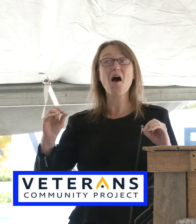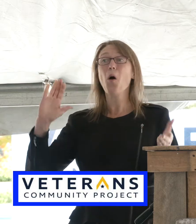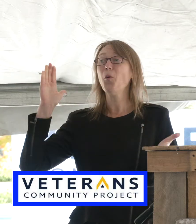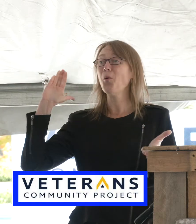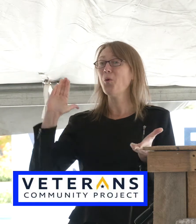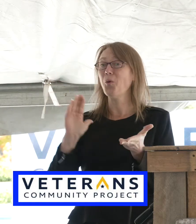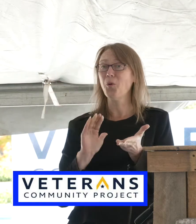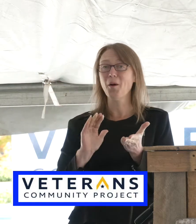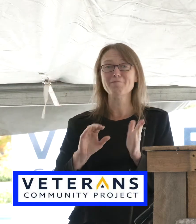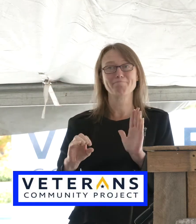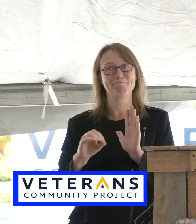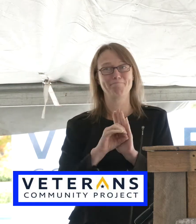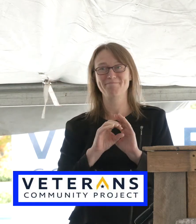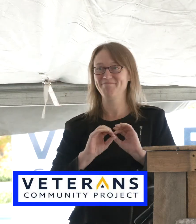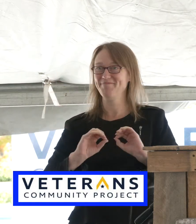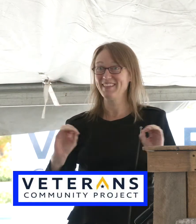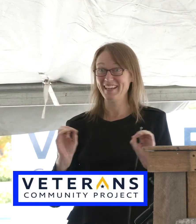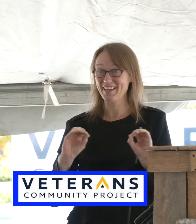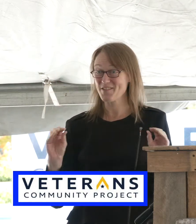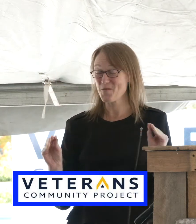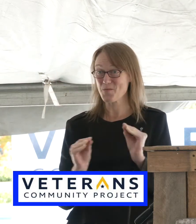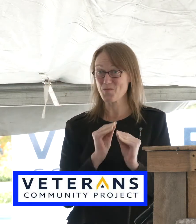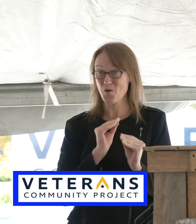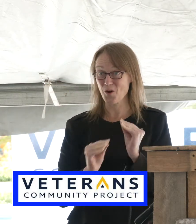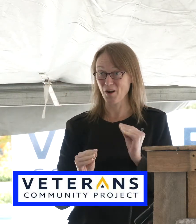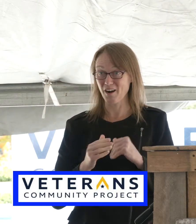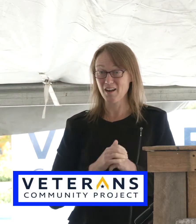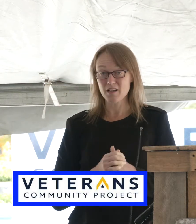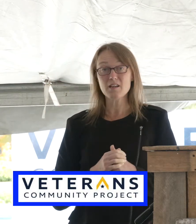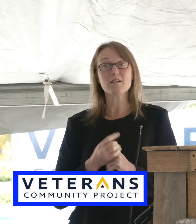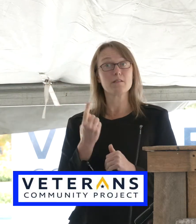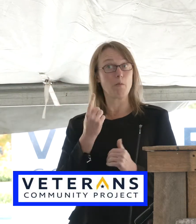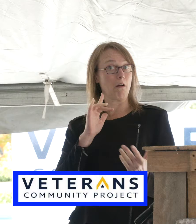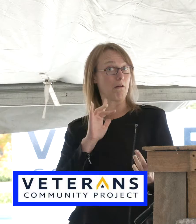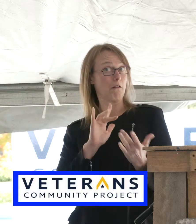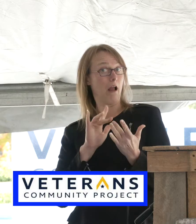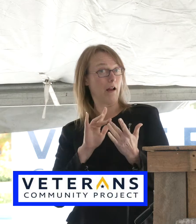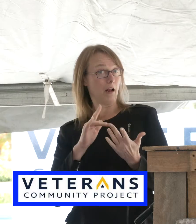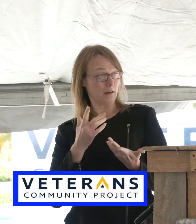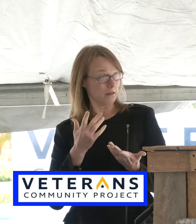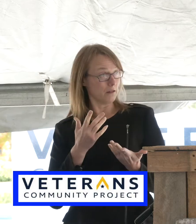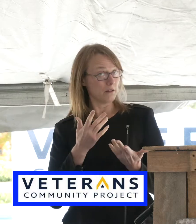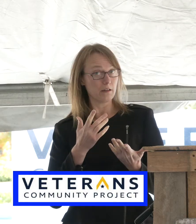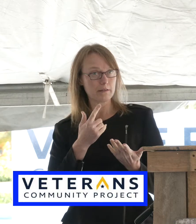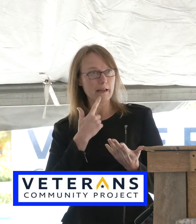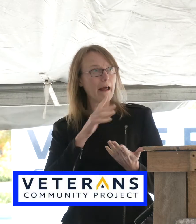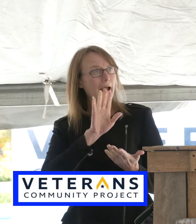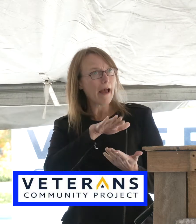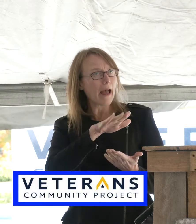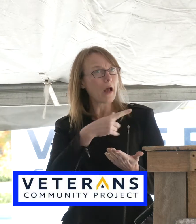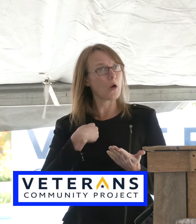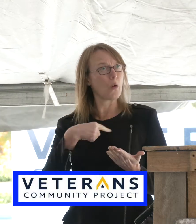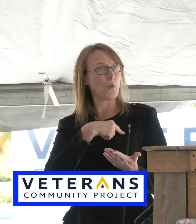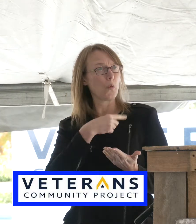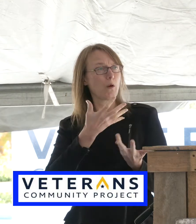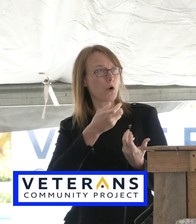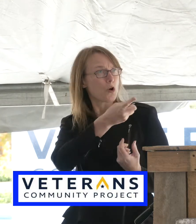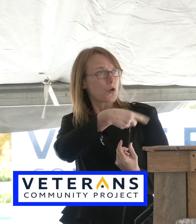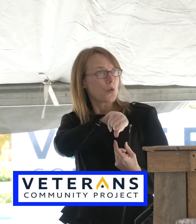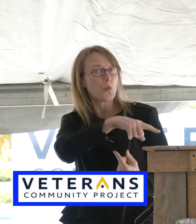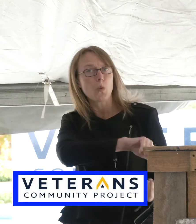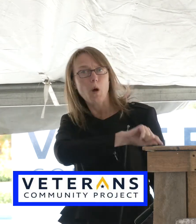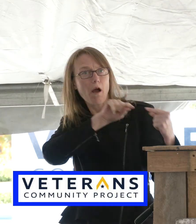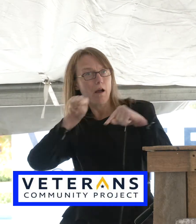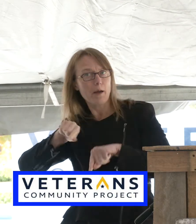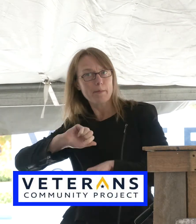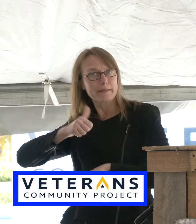like you to do it here. And, the people who had started the Kansas City branch of VCP, they had never really envisioned going farther than that.